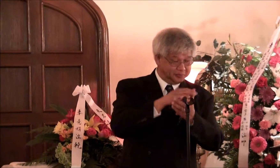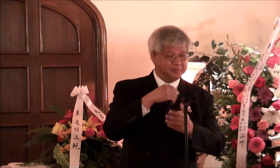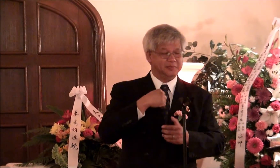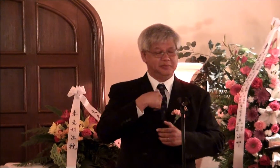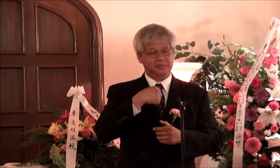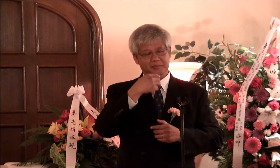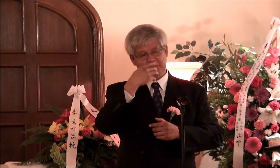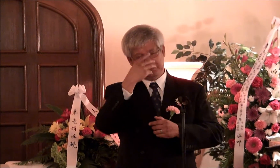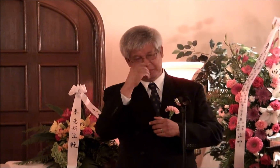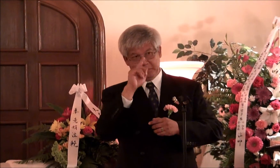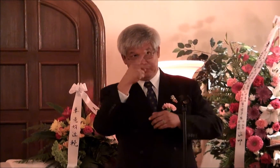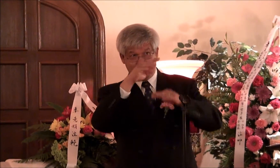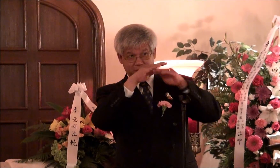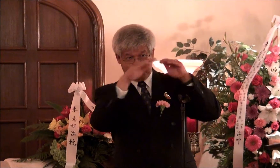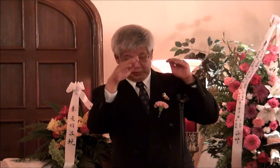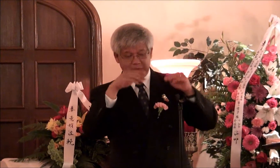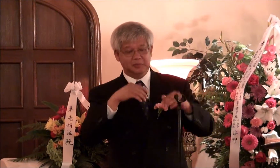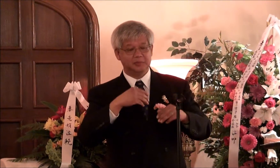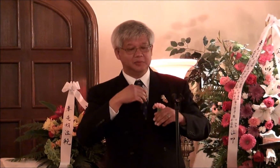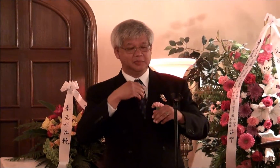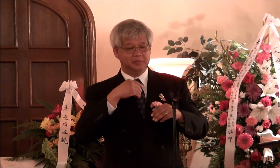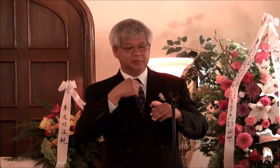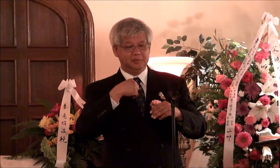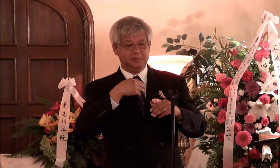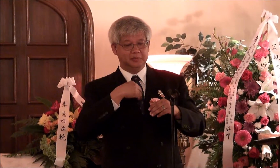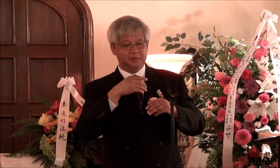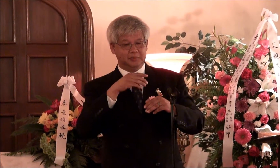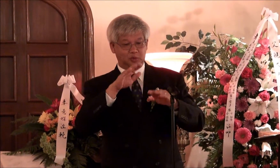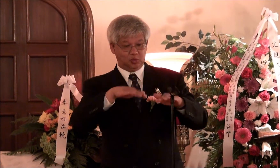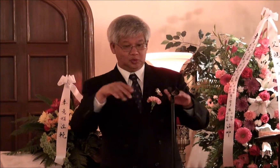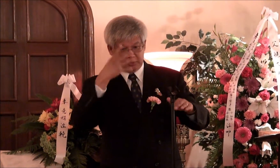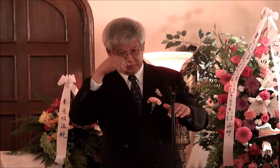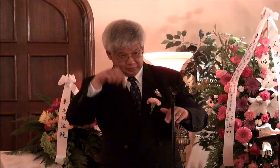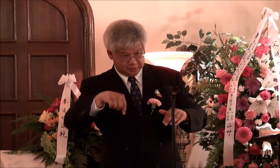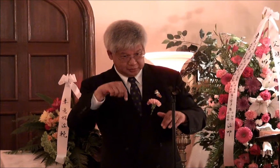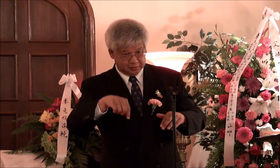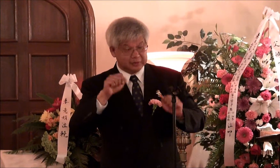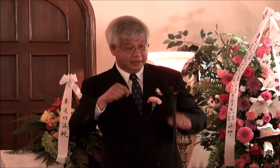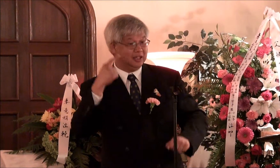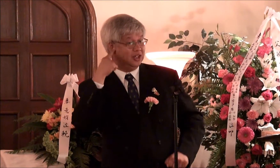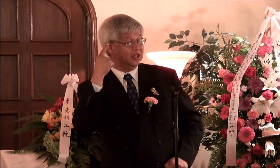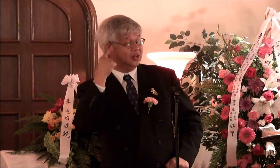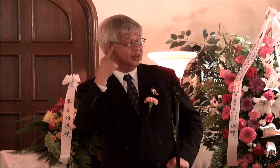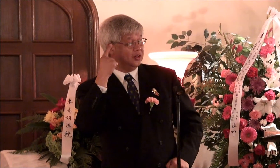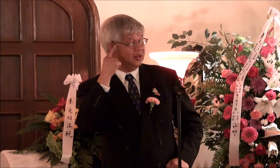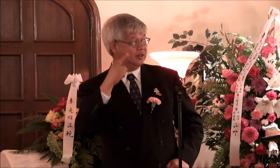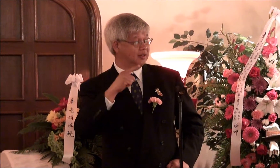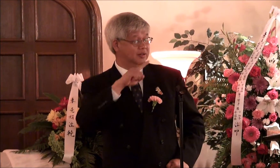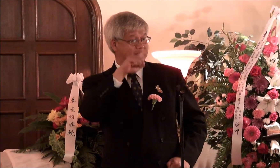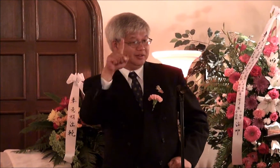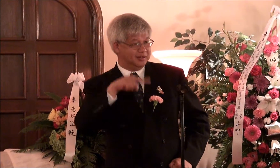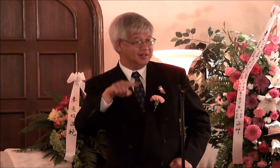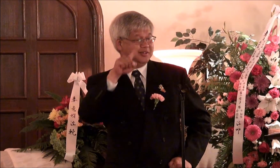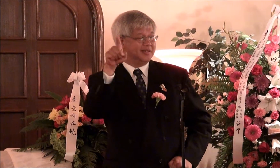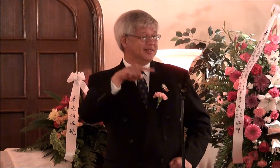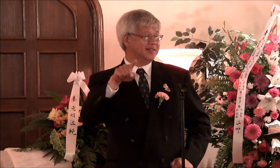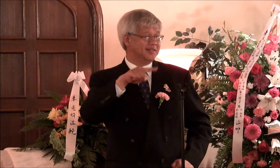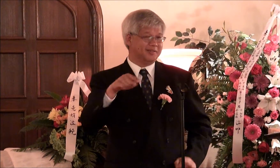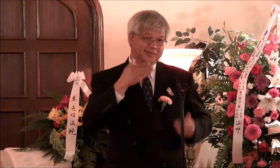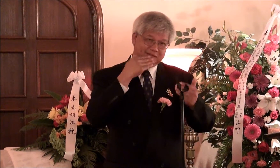Okay, you know that I'm married, right? I'd sleep on the first floor, right? And this children sleeping on